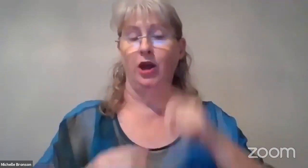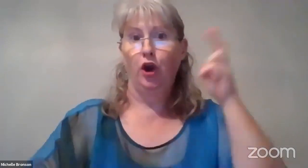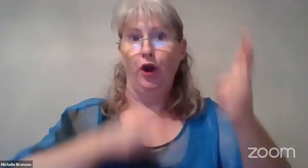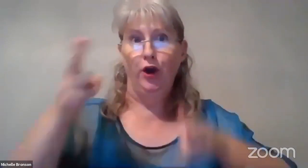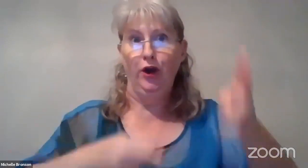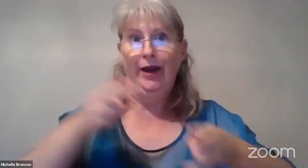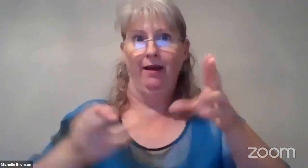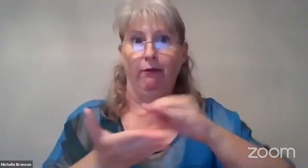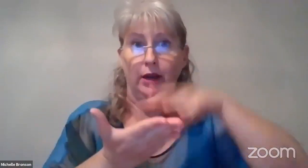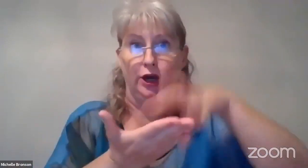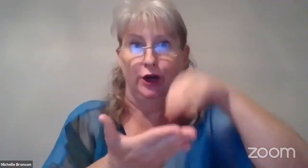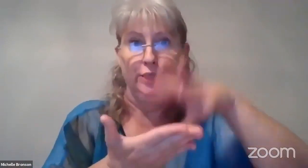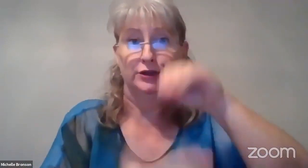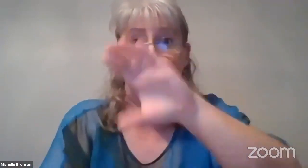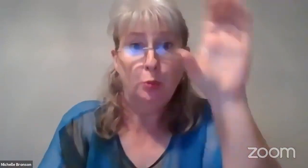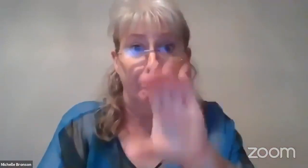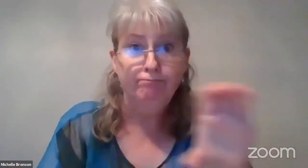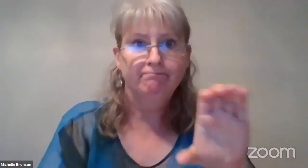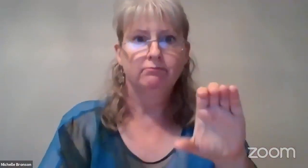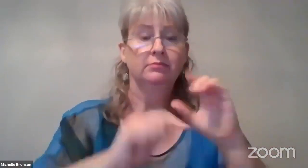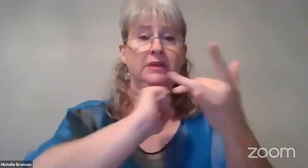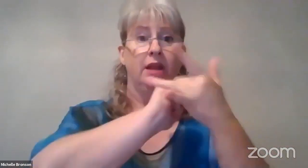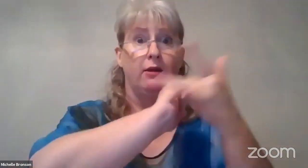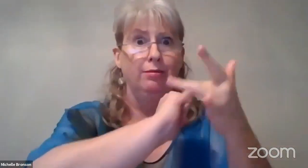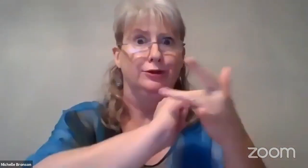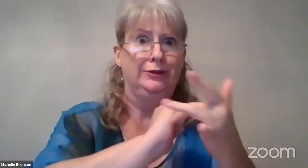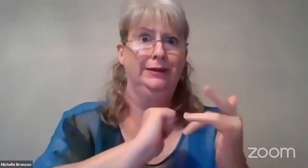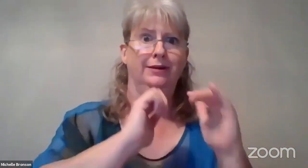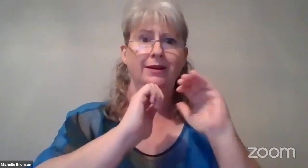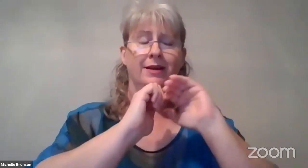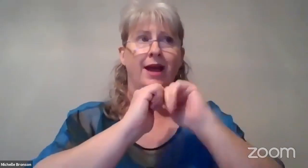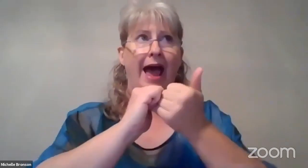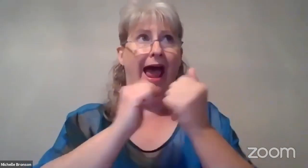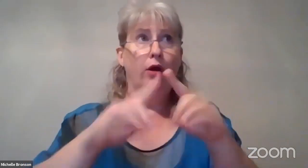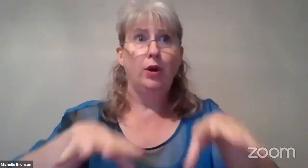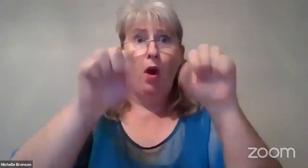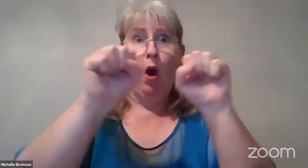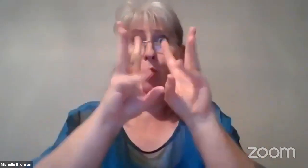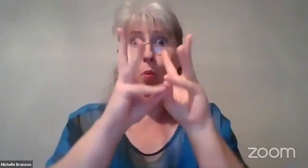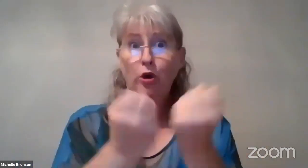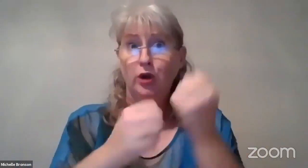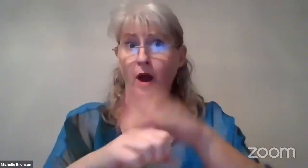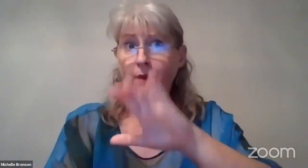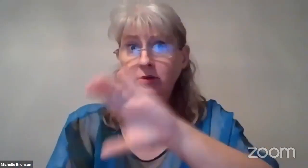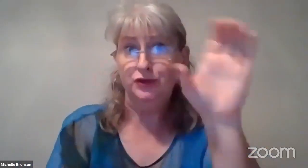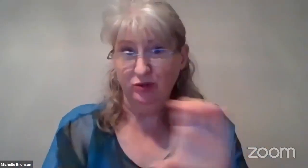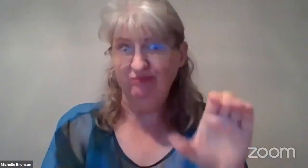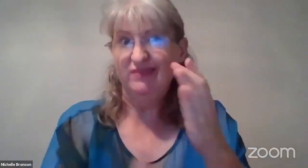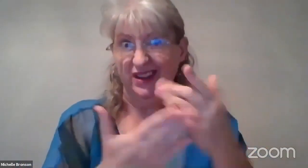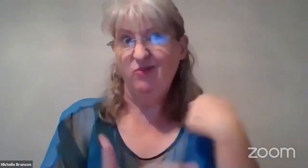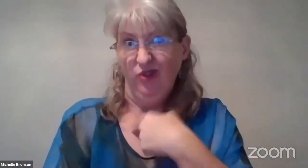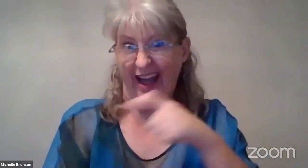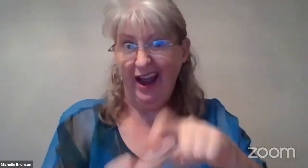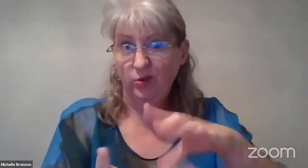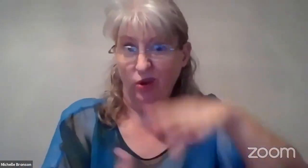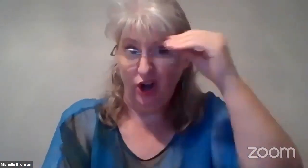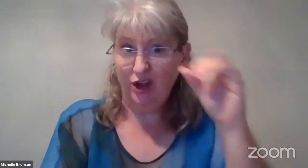huge transition for us. Many of us have had to ramp up and learn the technology, how to host workshops